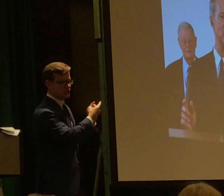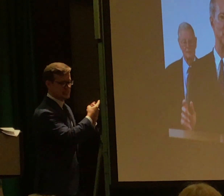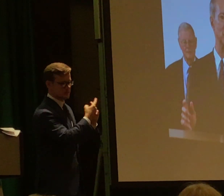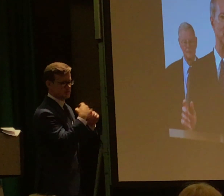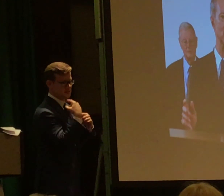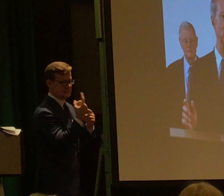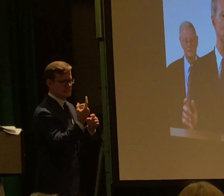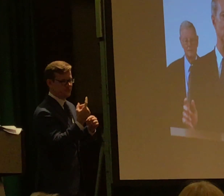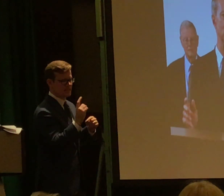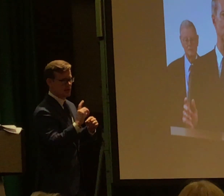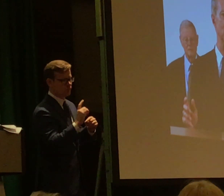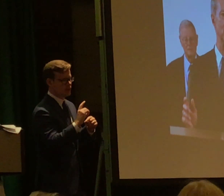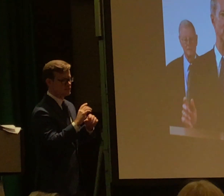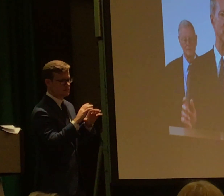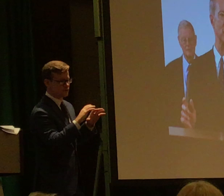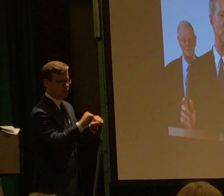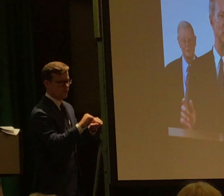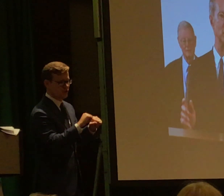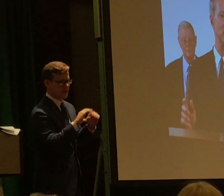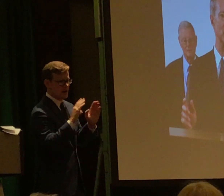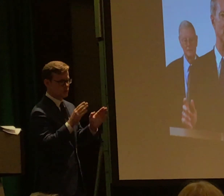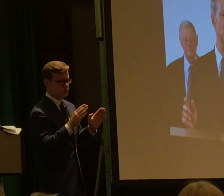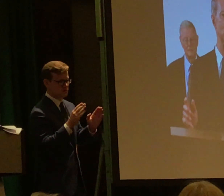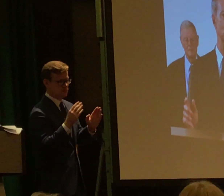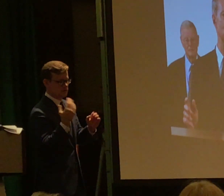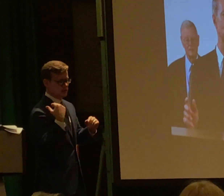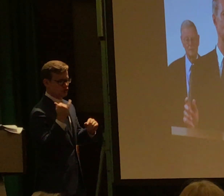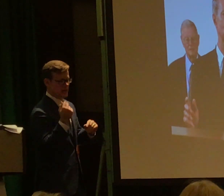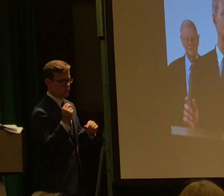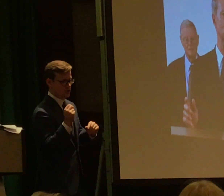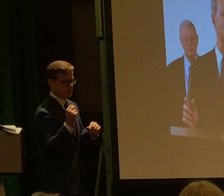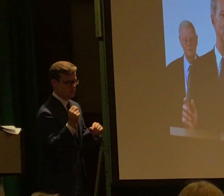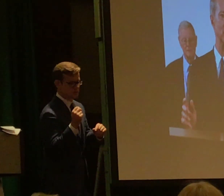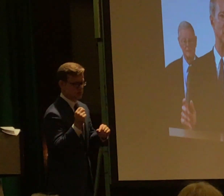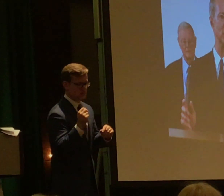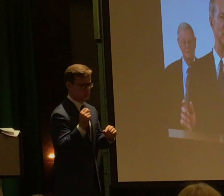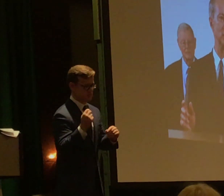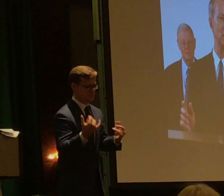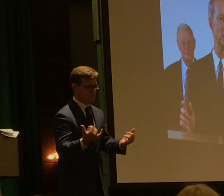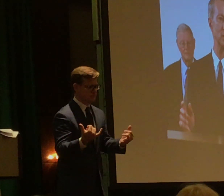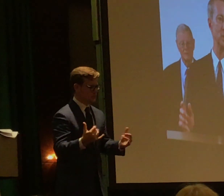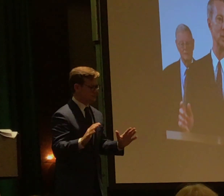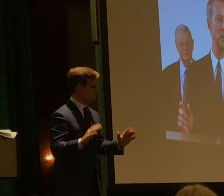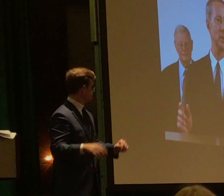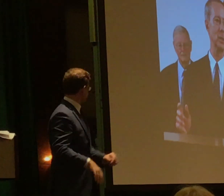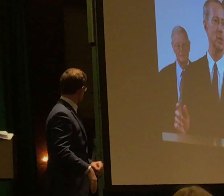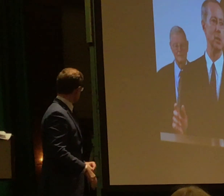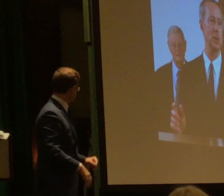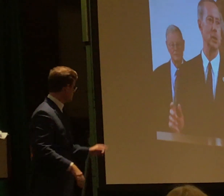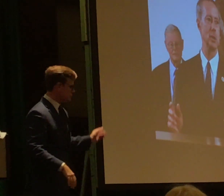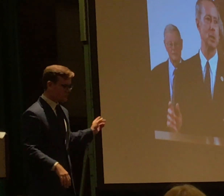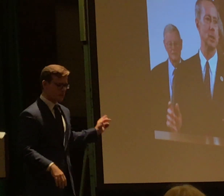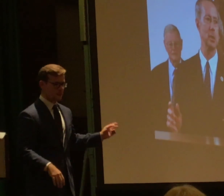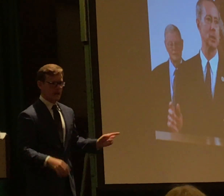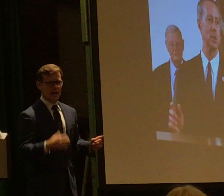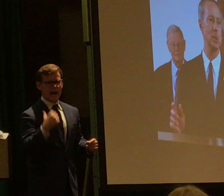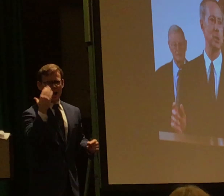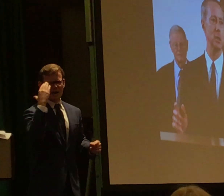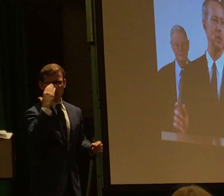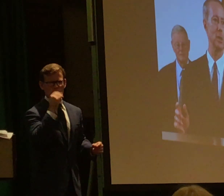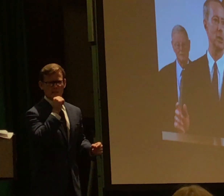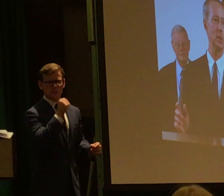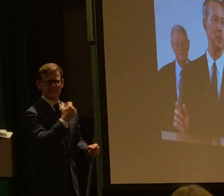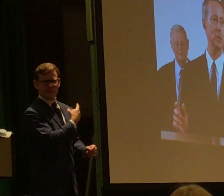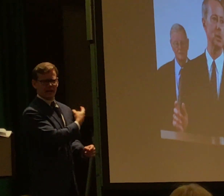And I'll give you the fact that now, though, is the roles for these four individuals has since reversed because